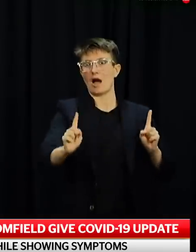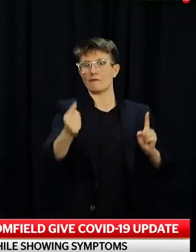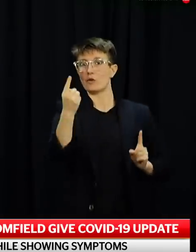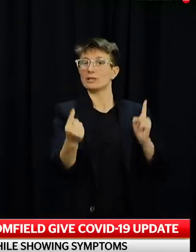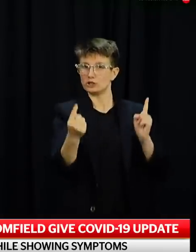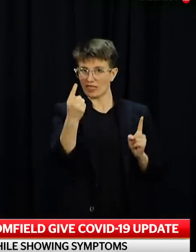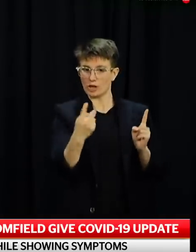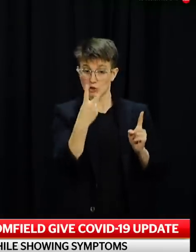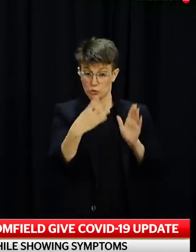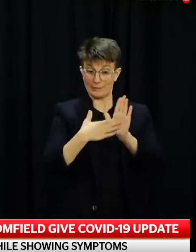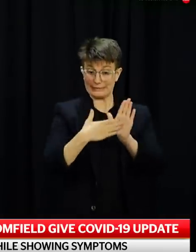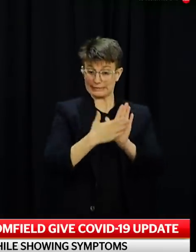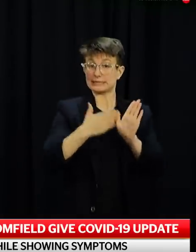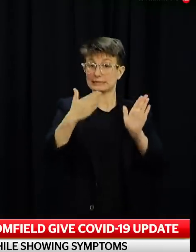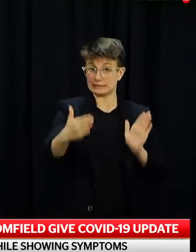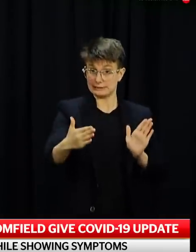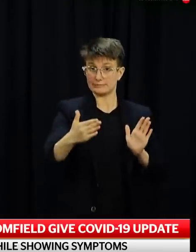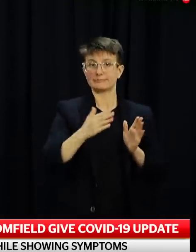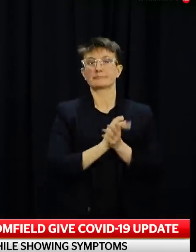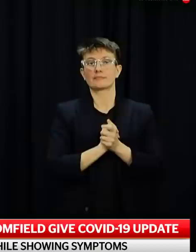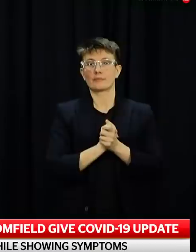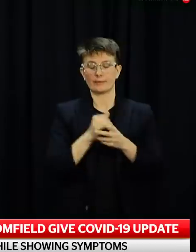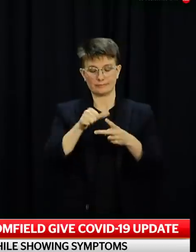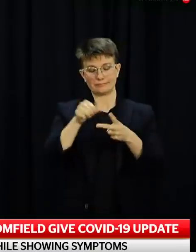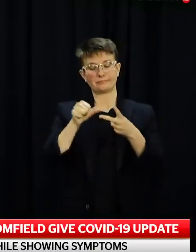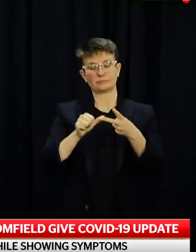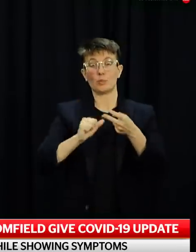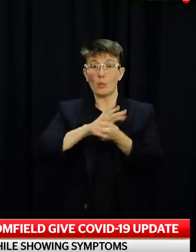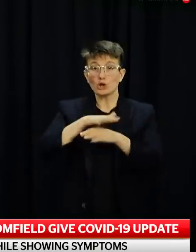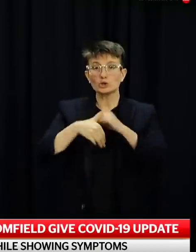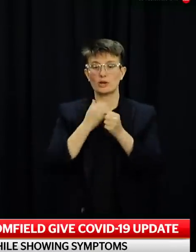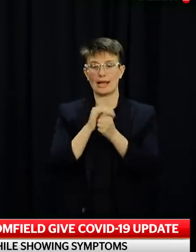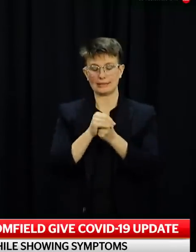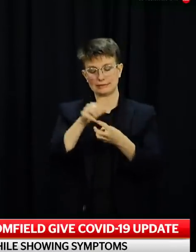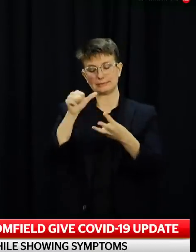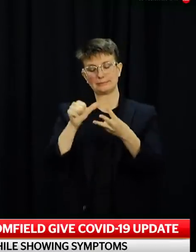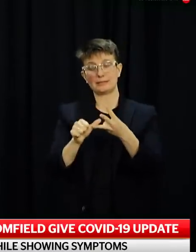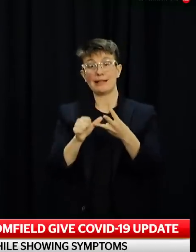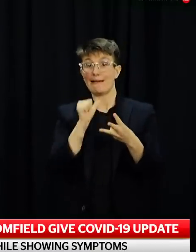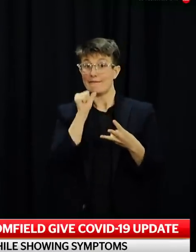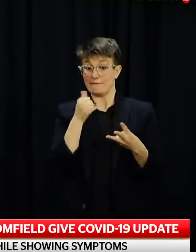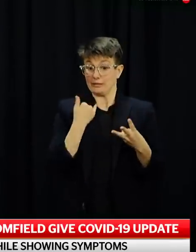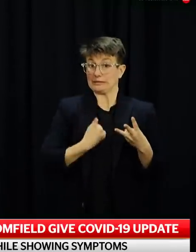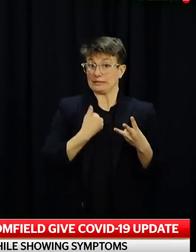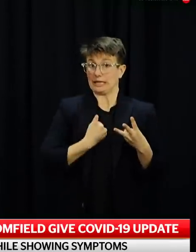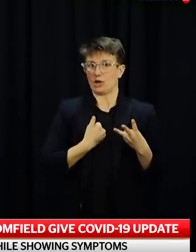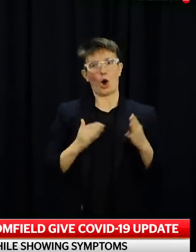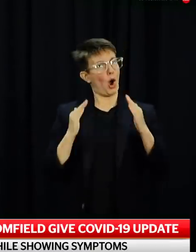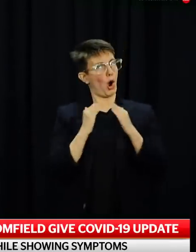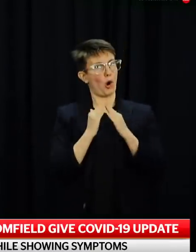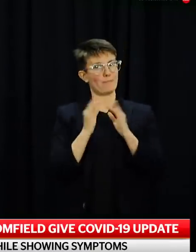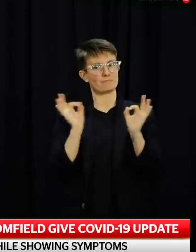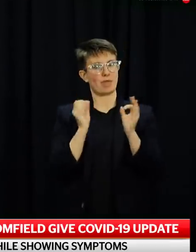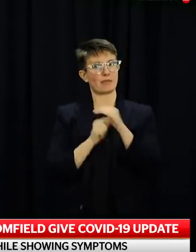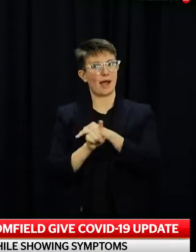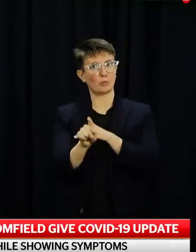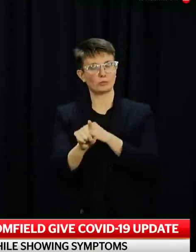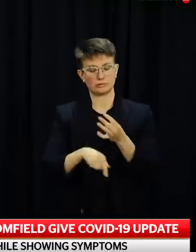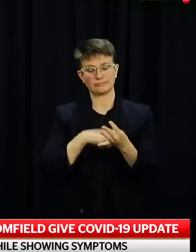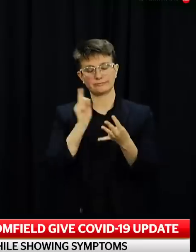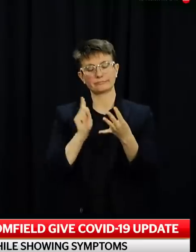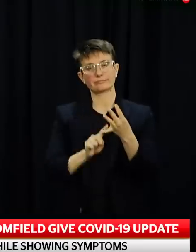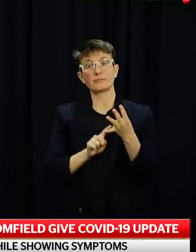though, wash your hands, stay at home if you're sick, get a test if you are symptomatic. I know